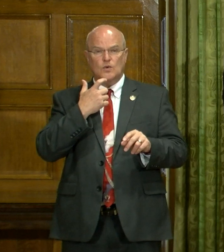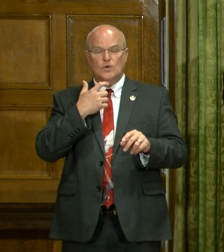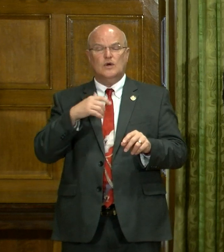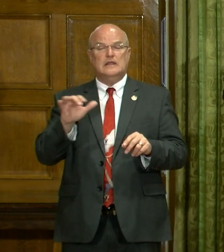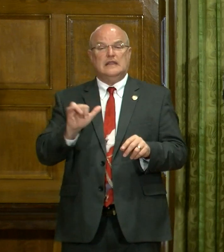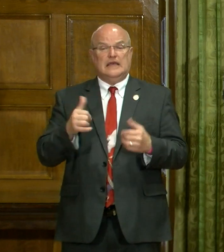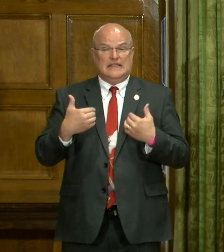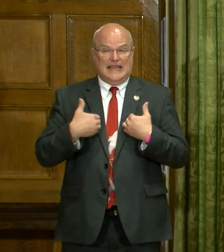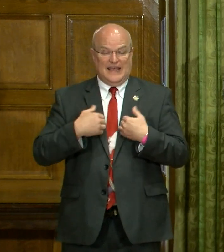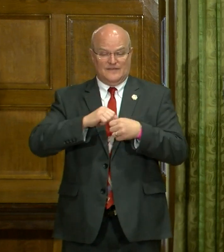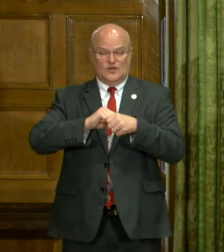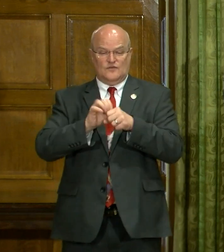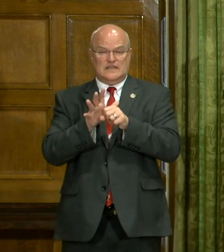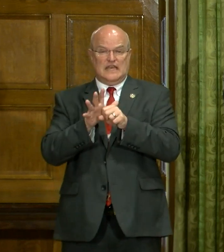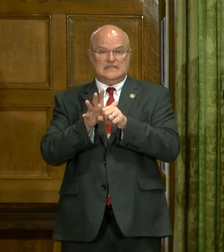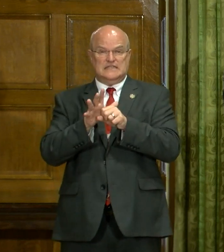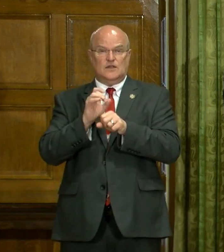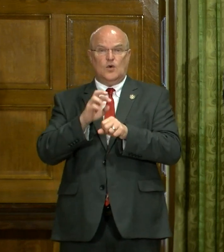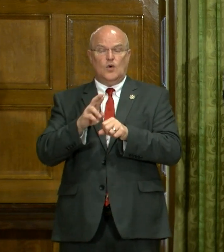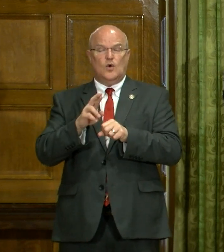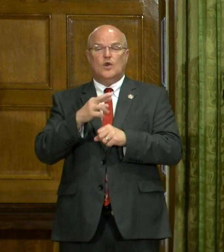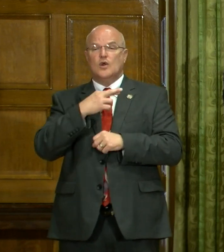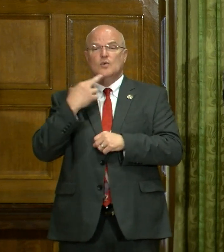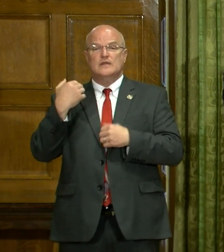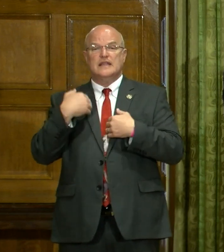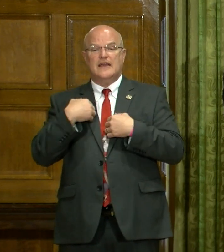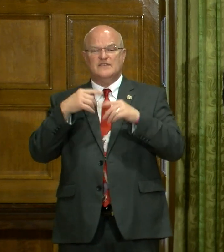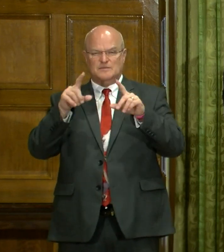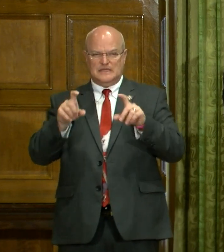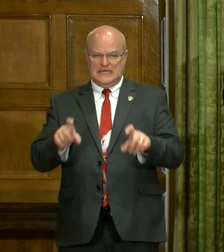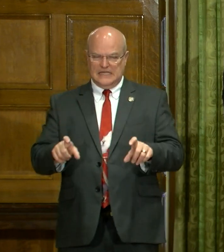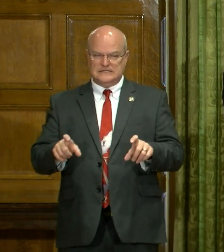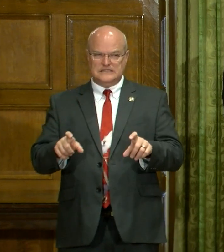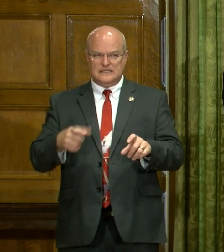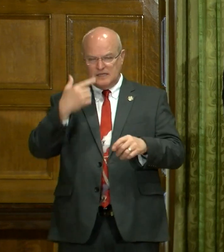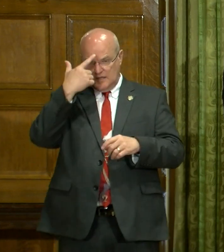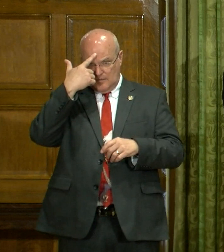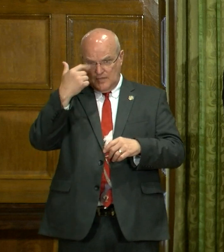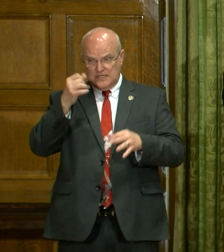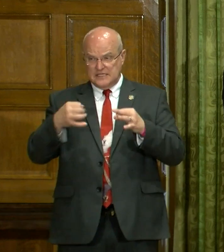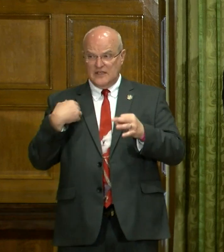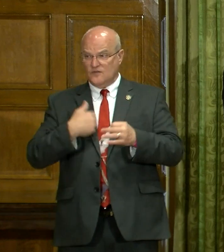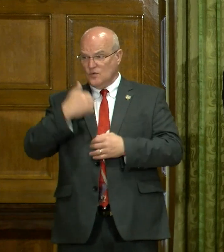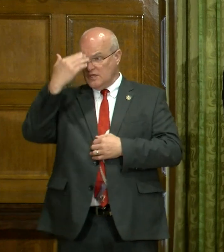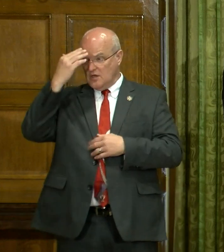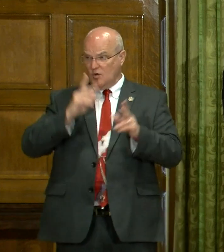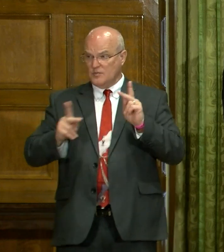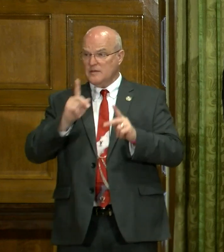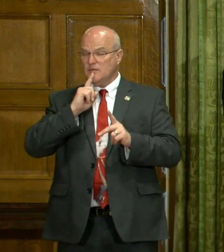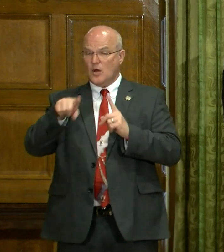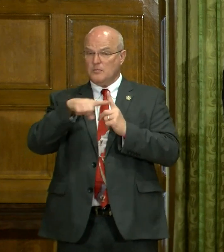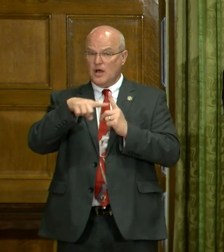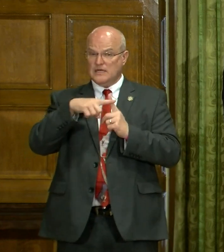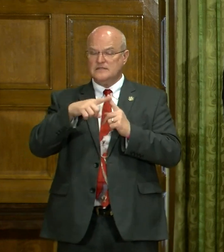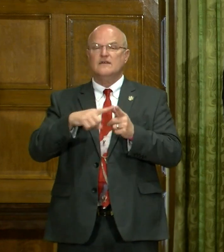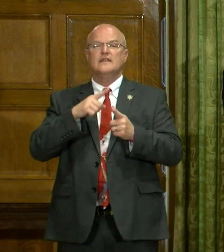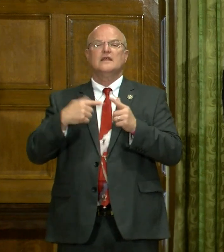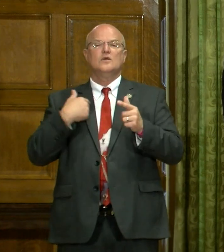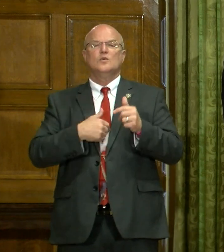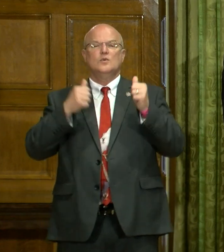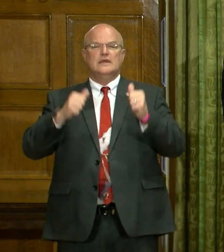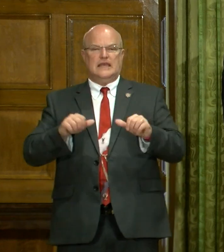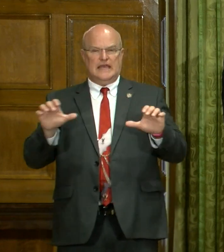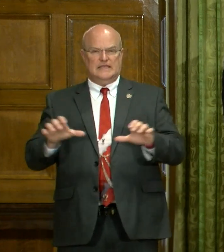are likely to have COVID-19 or at risk of having it to be tested, because if we know people are positive, then we can